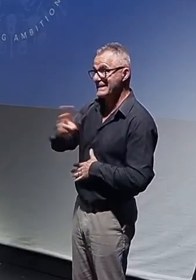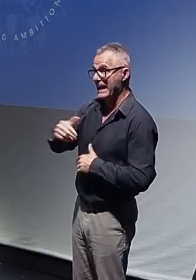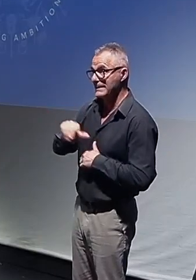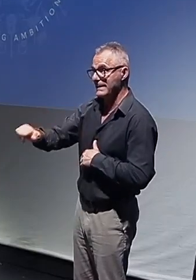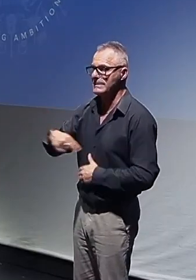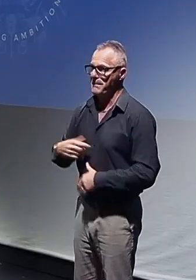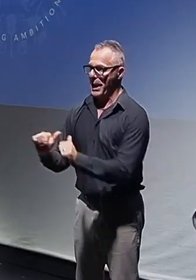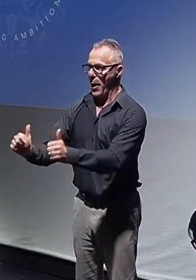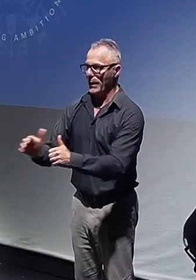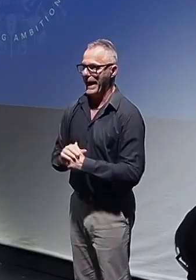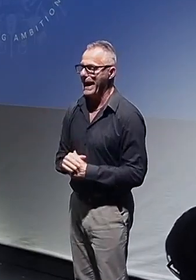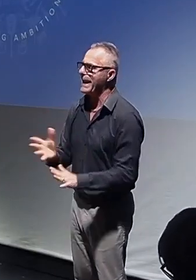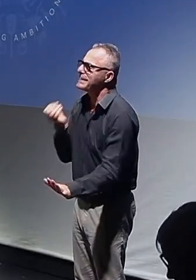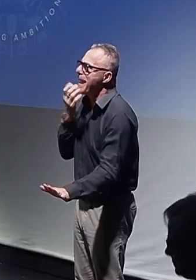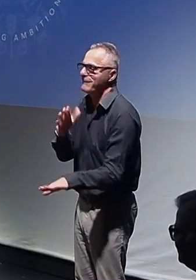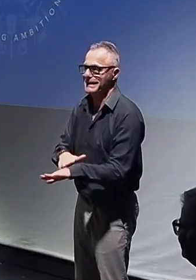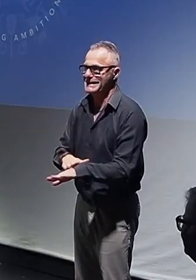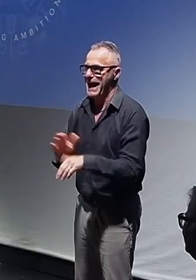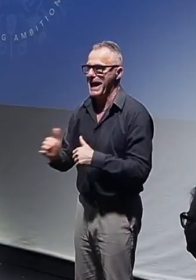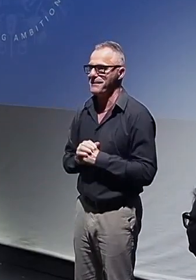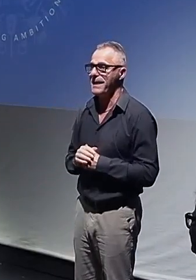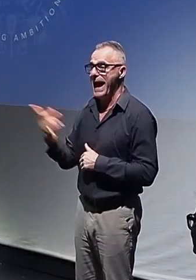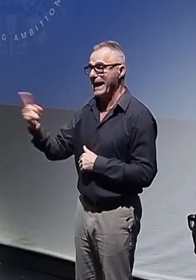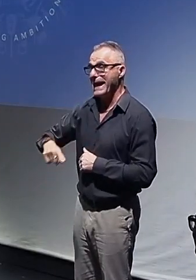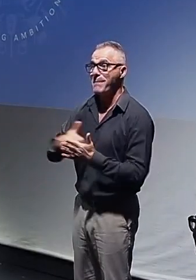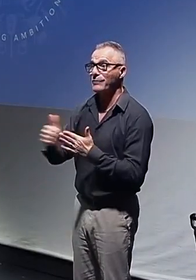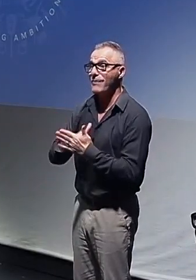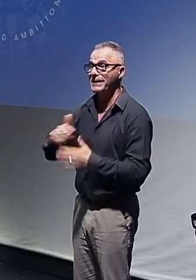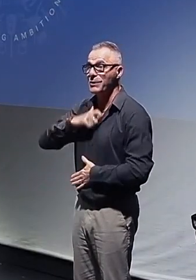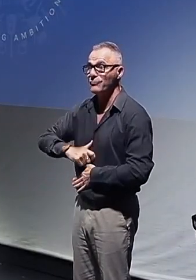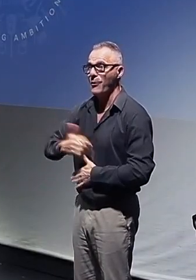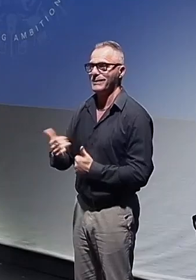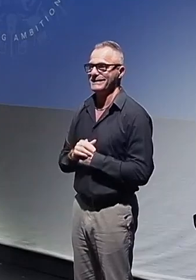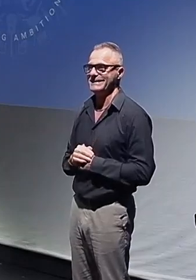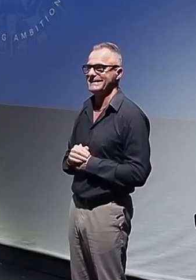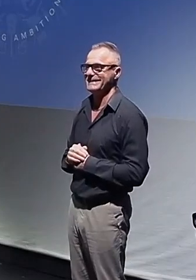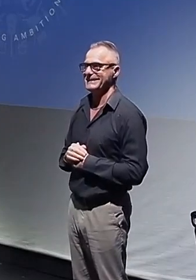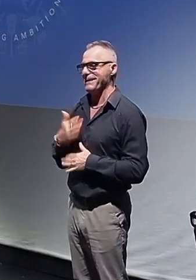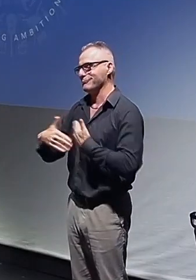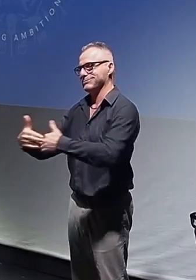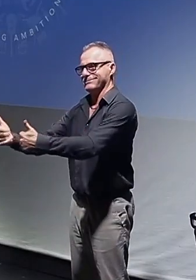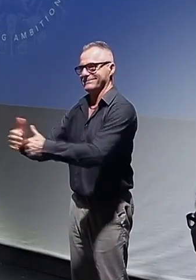all right. And then I just had a lovely time and they went, will you come back as a regular? I was like, yes. And then the show ended.